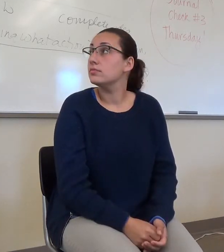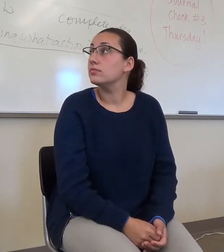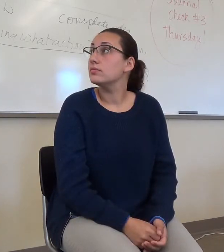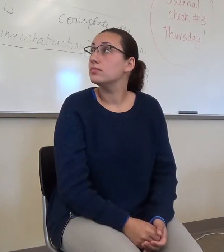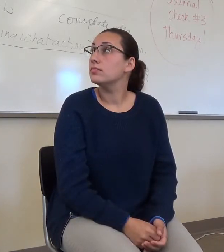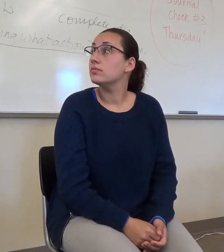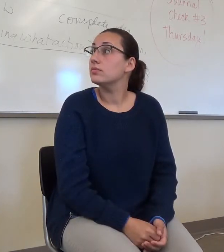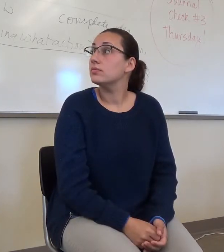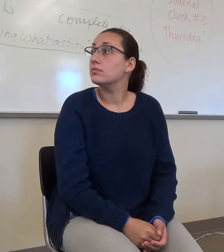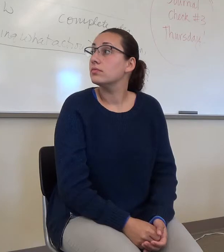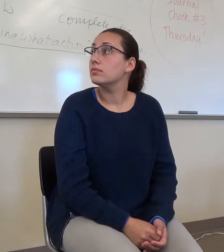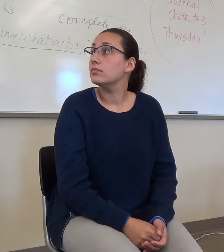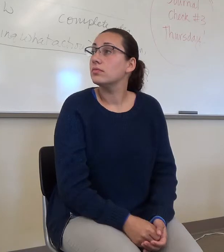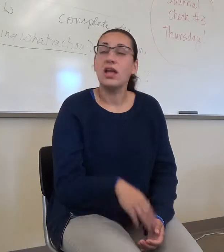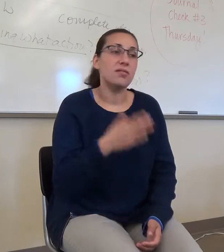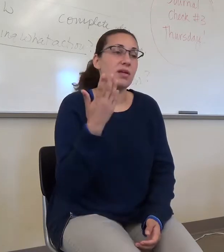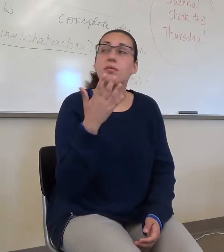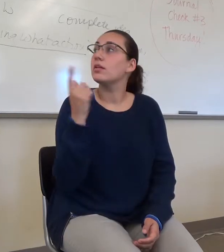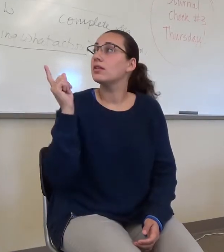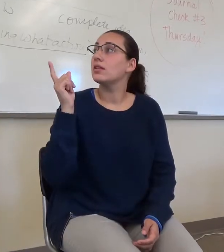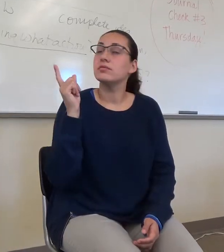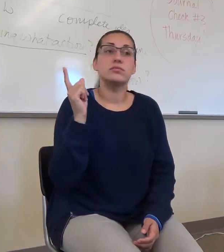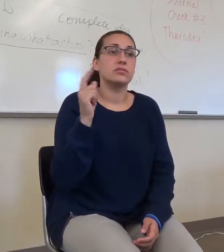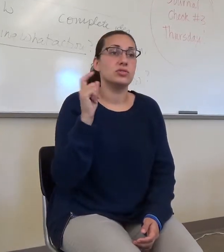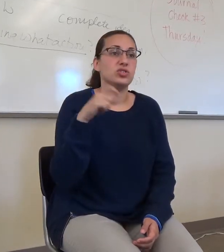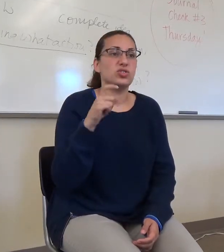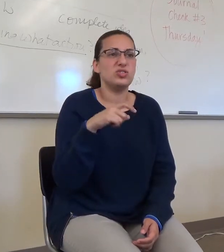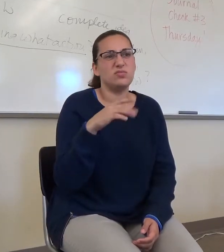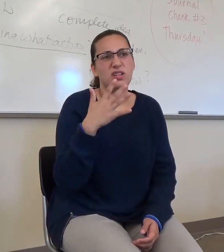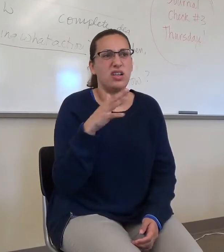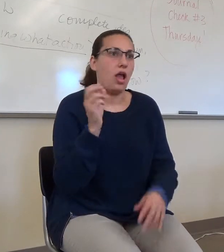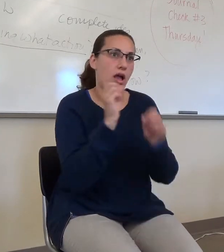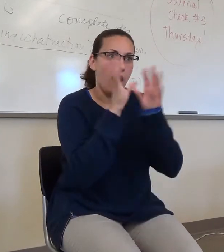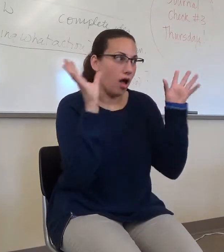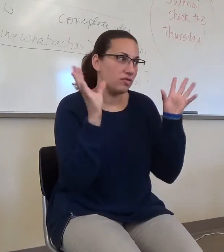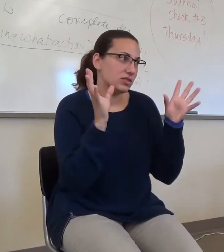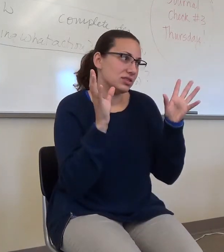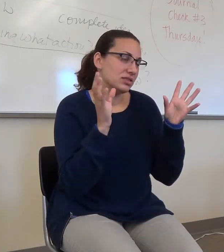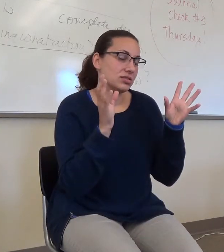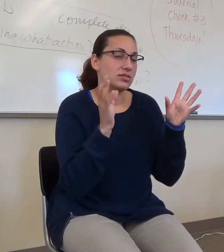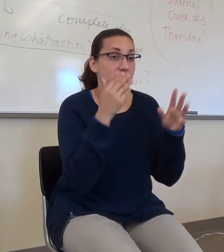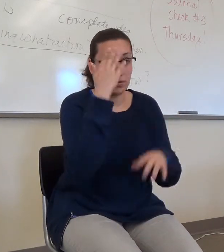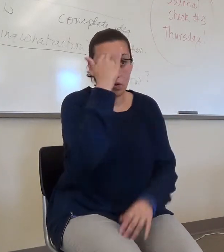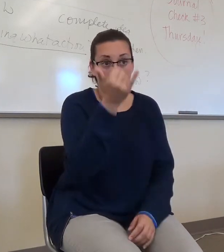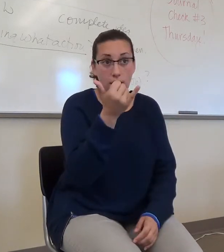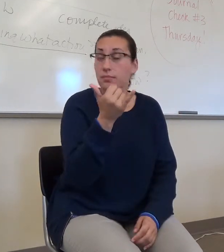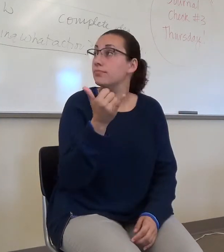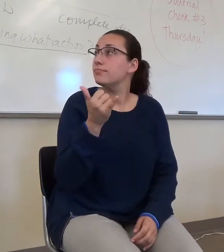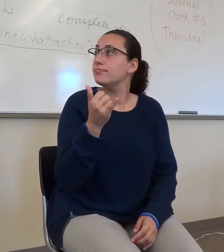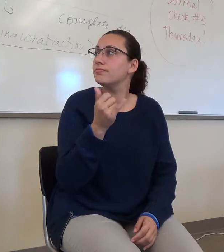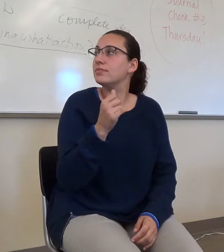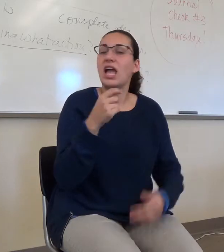That's maybe a little bit. This one should have been pretty obvious because of the events,